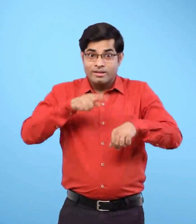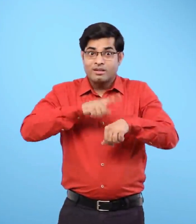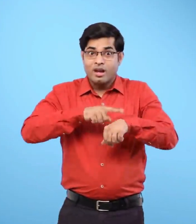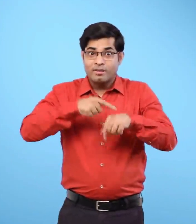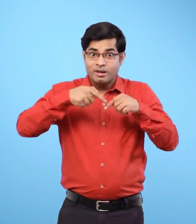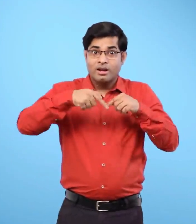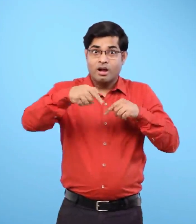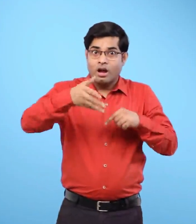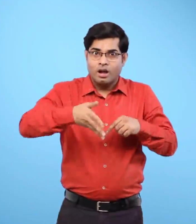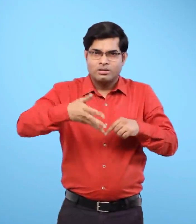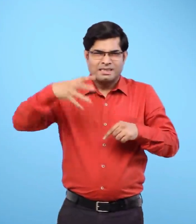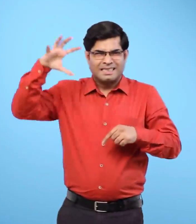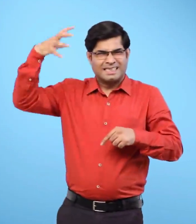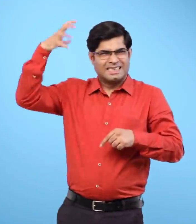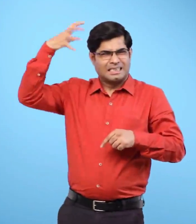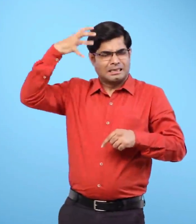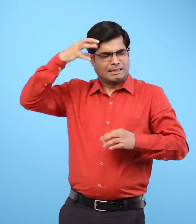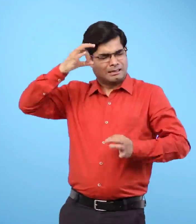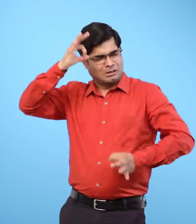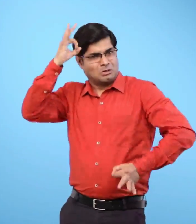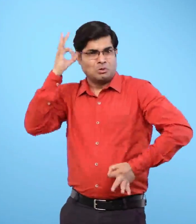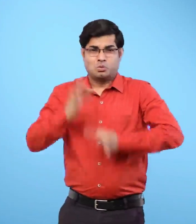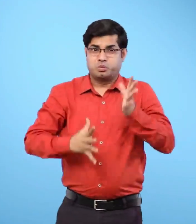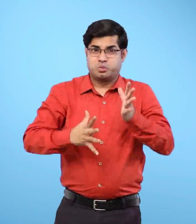These days, the sun is too hot.